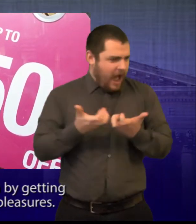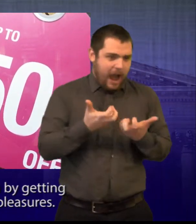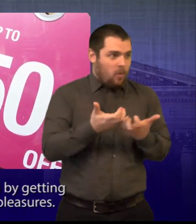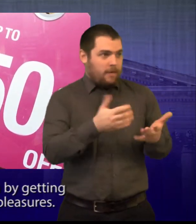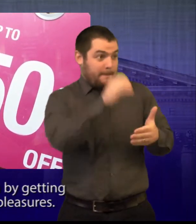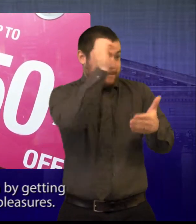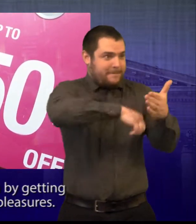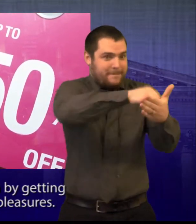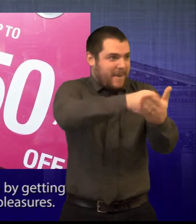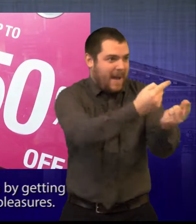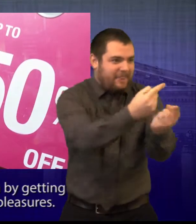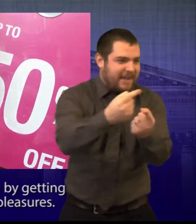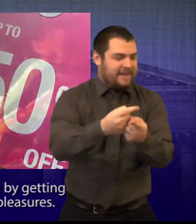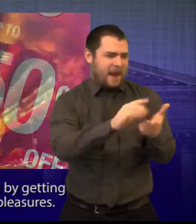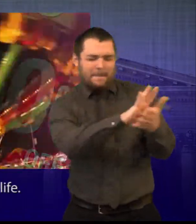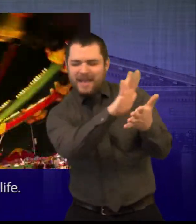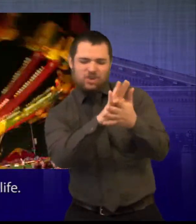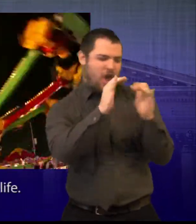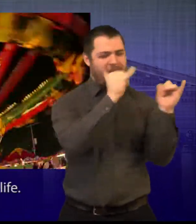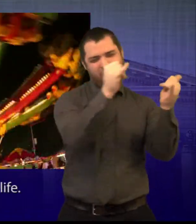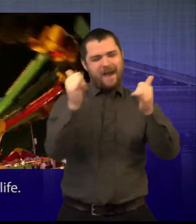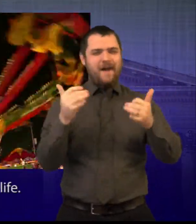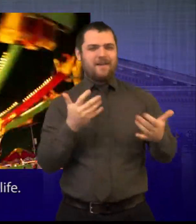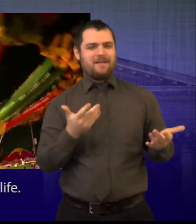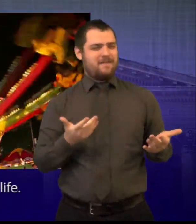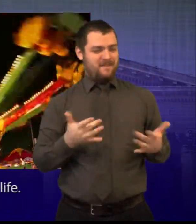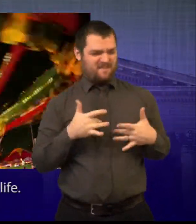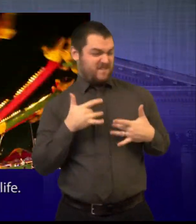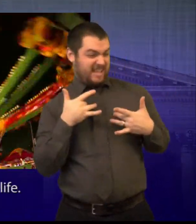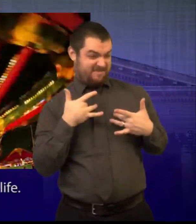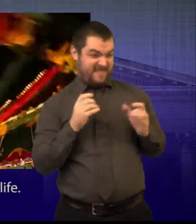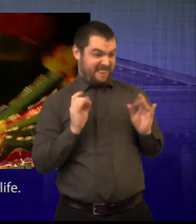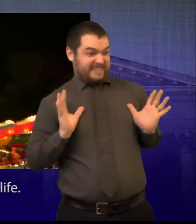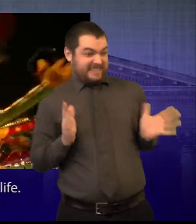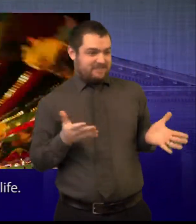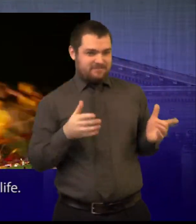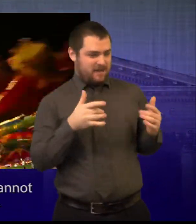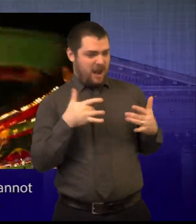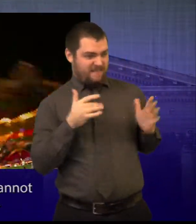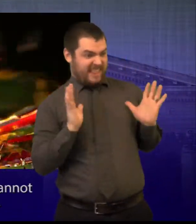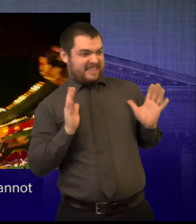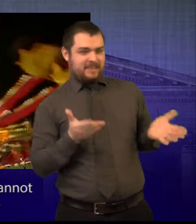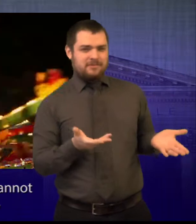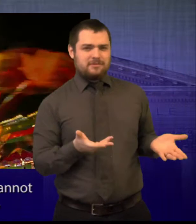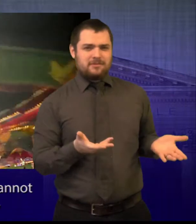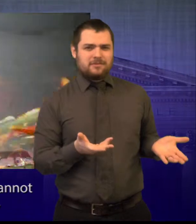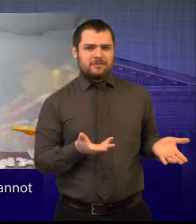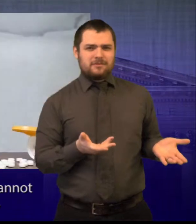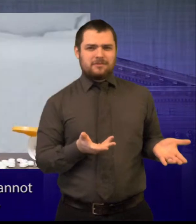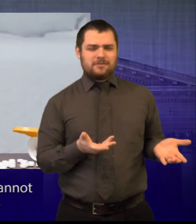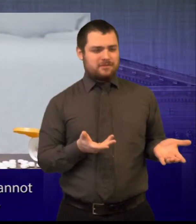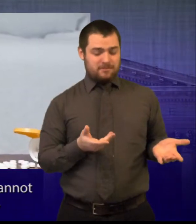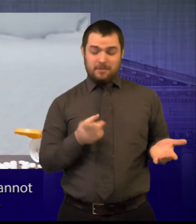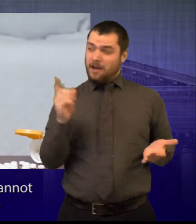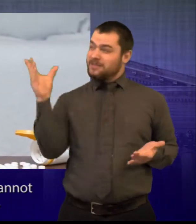from possessions and pleasures. There is nothing else to life. Without spiritual